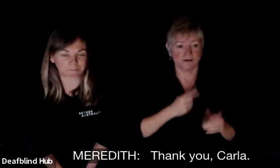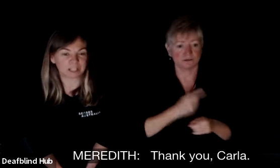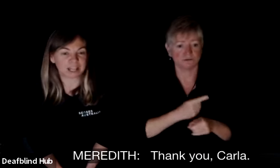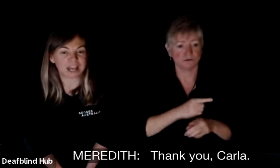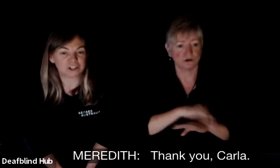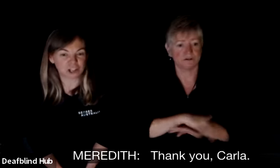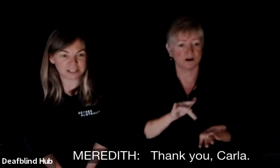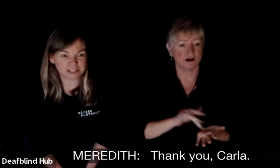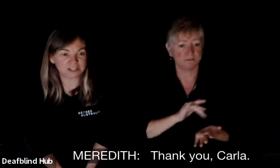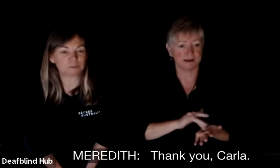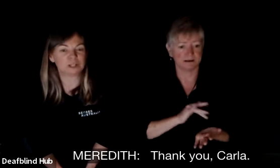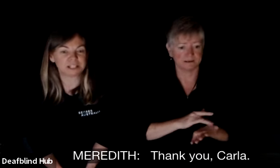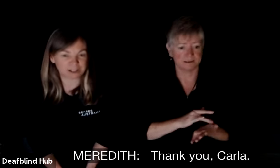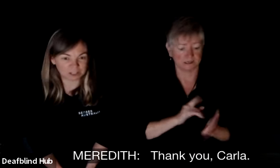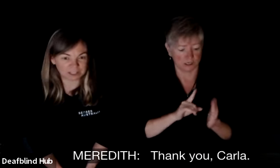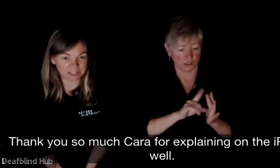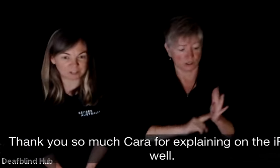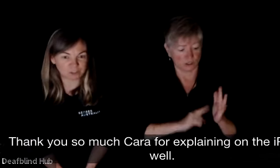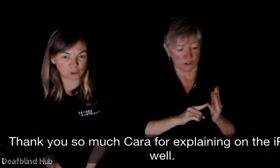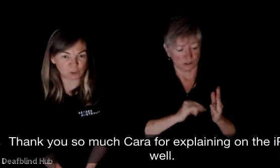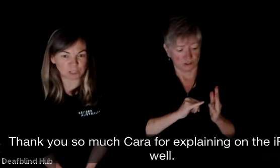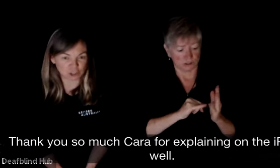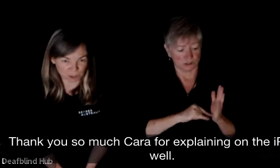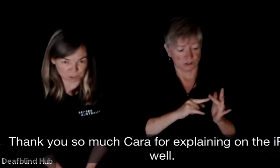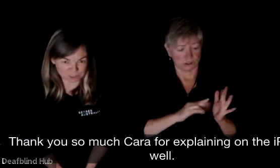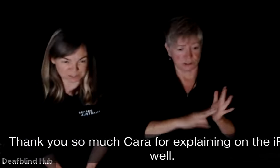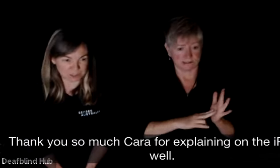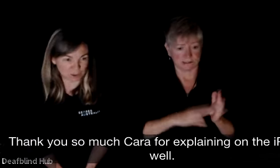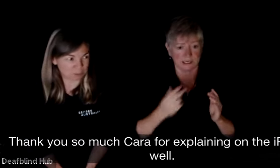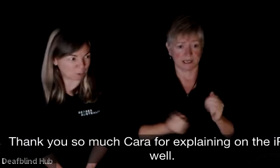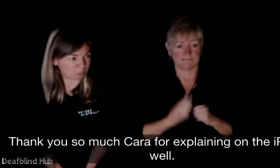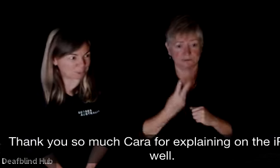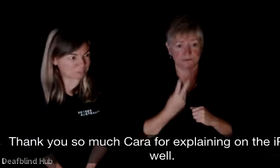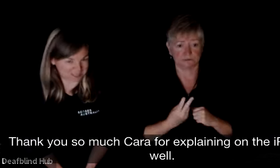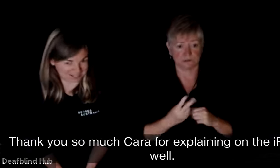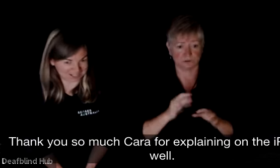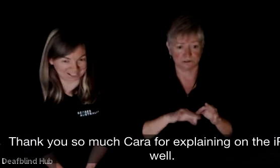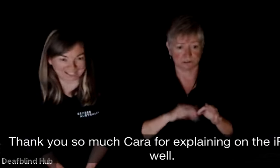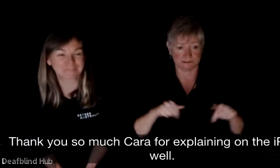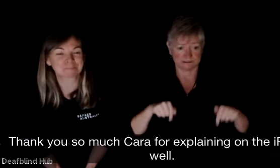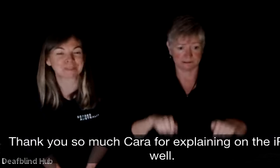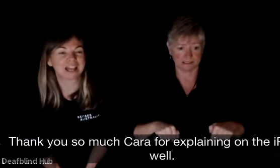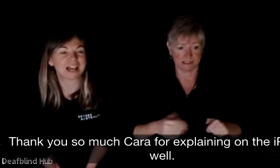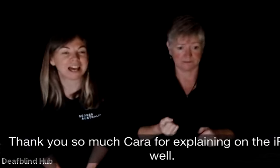well. Justin, we definitely have 2 interpreters. No problems there.